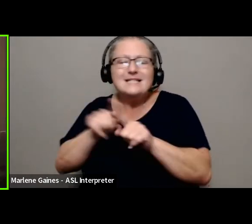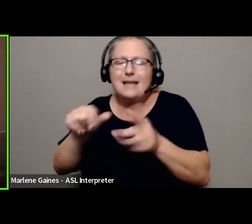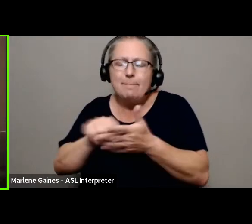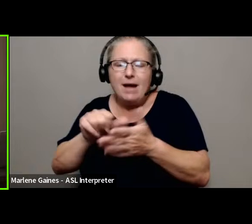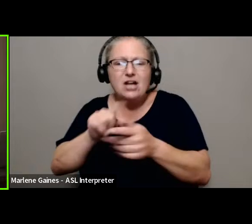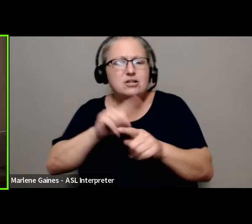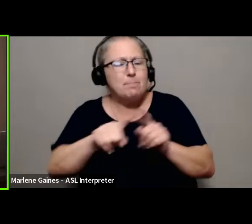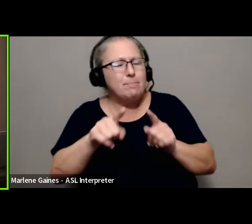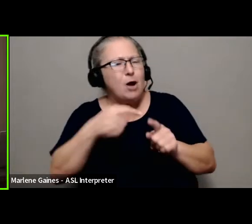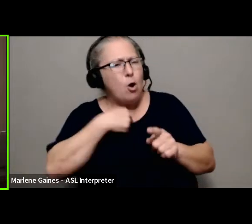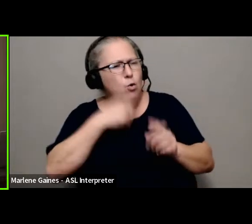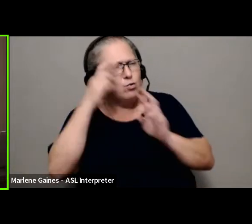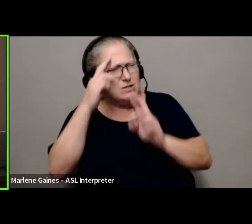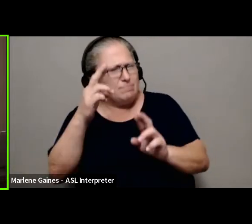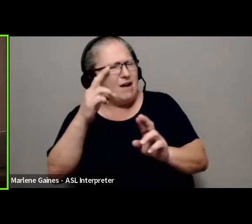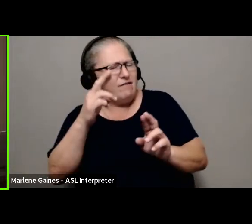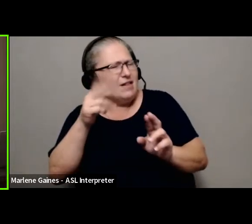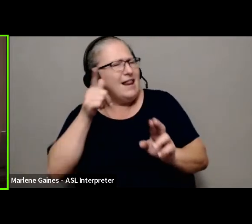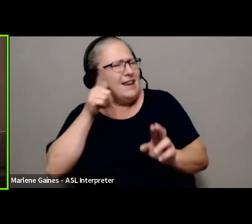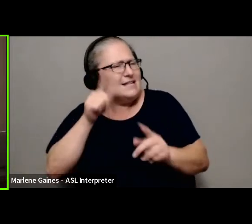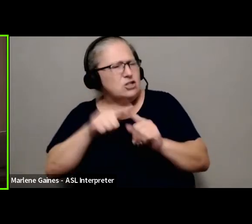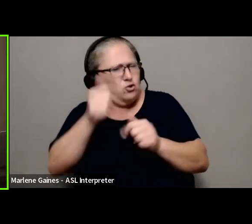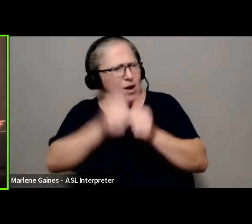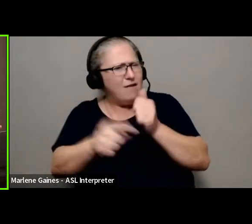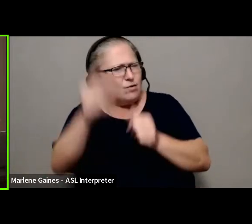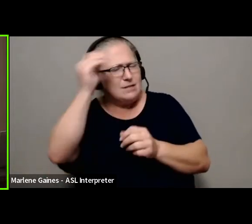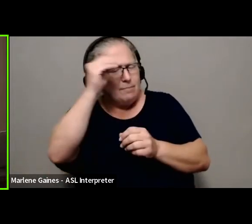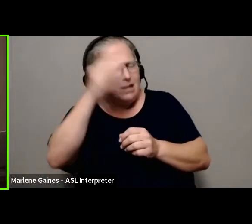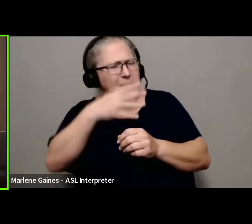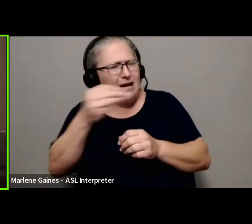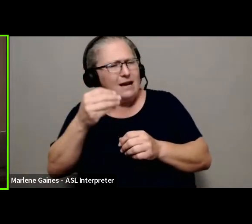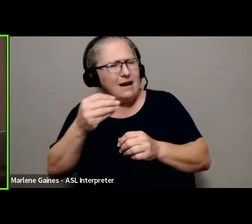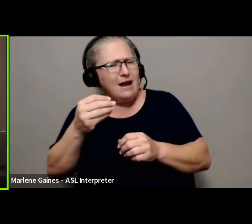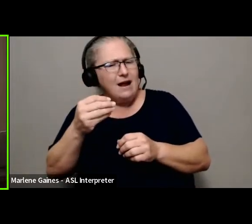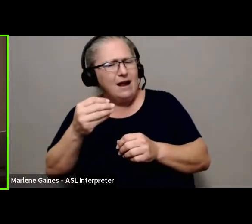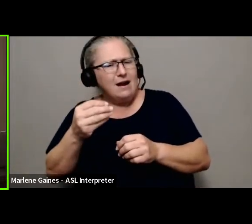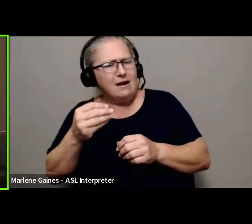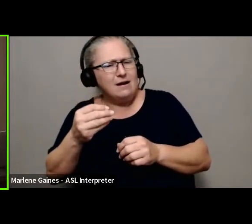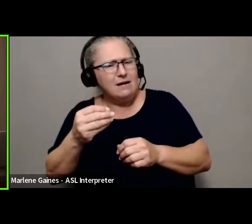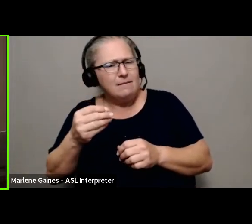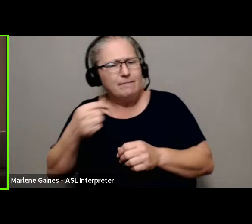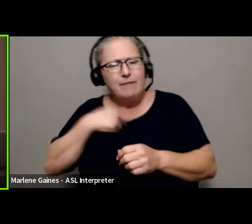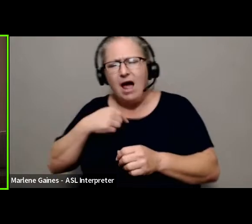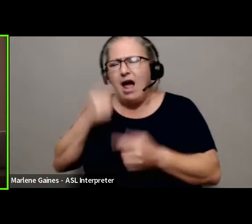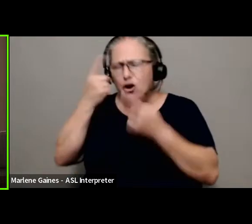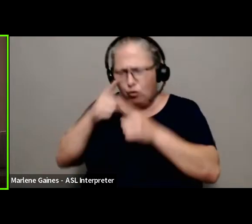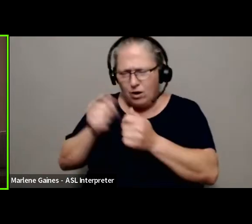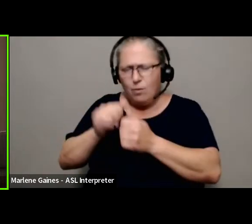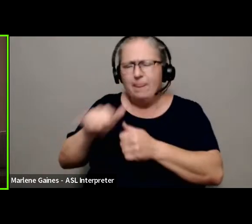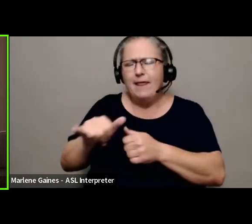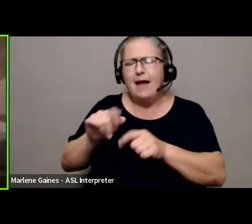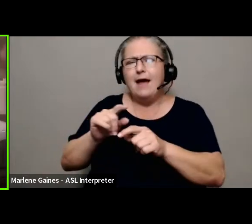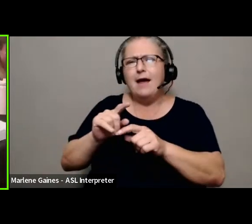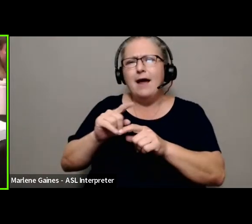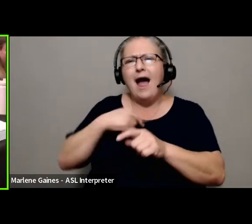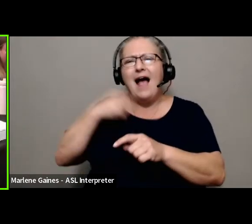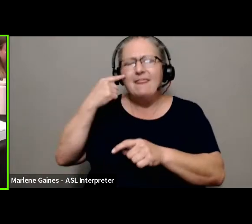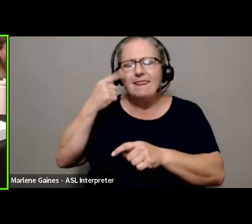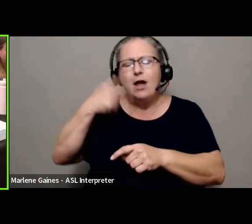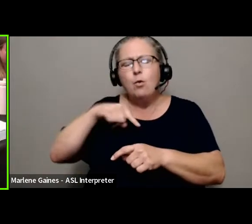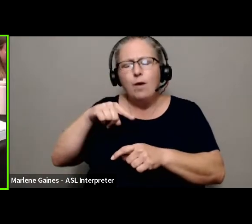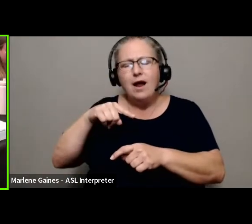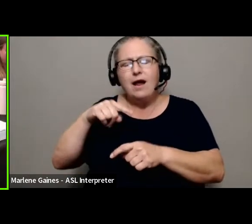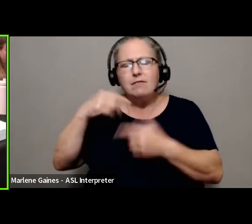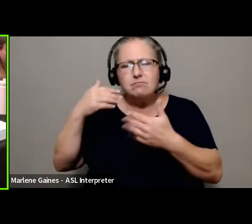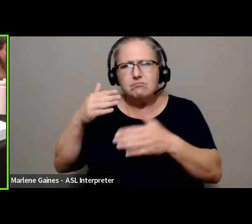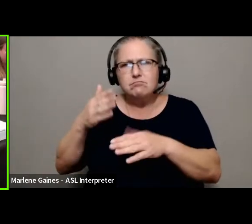but we're respectfully listening to everybody's opinions, and I think I don't disagree with that. Yeah. I think we've come a long way.